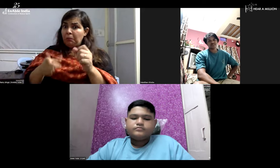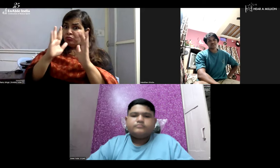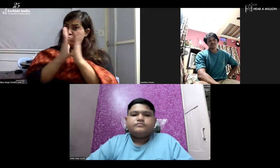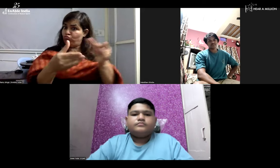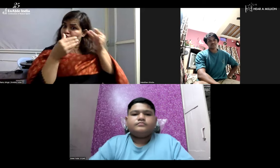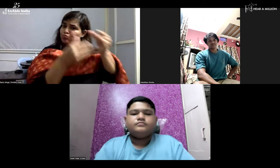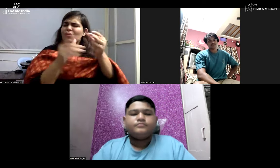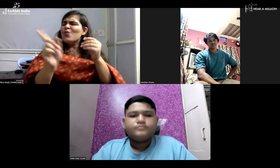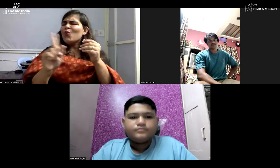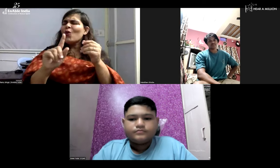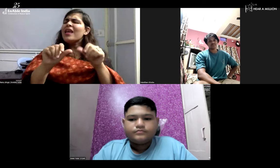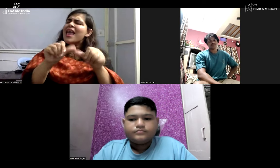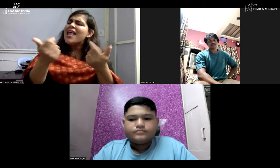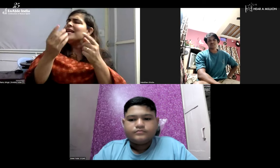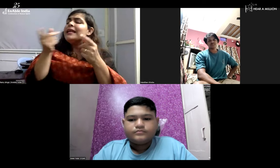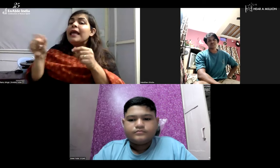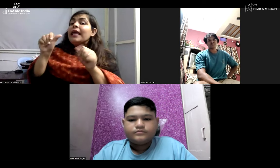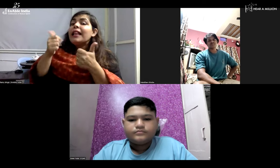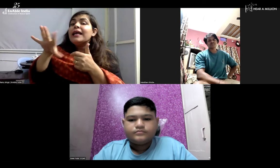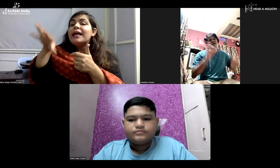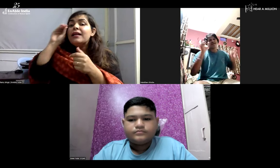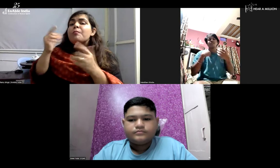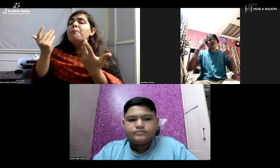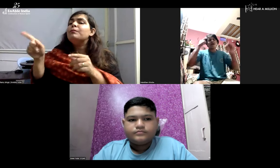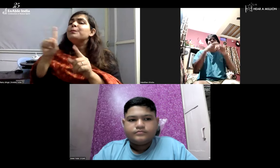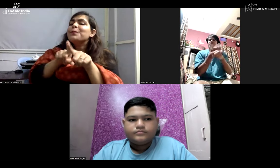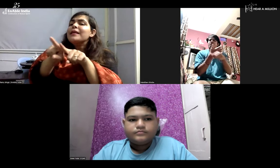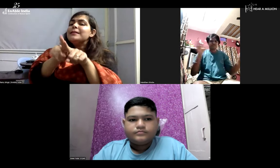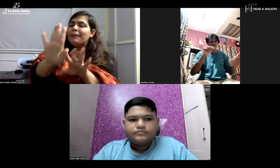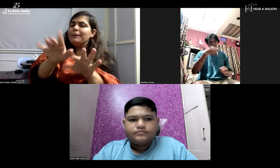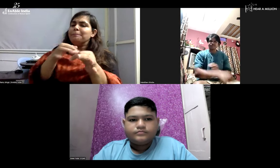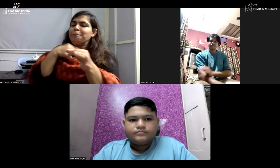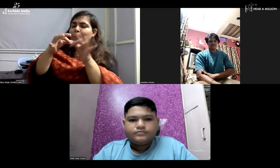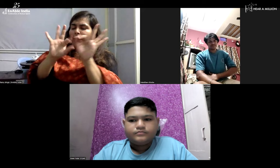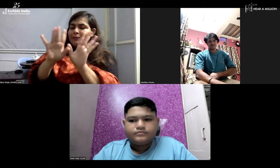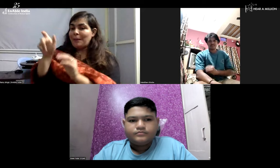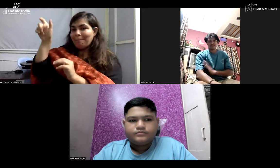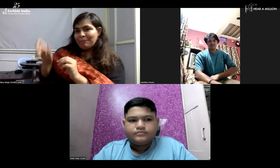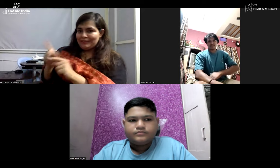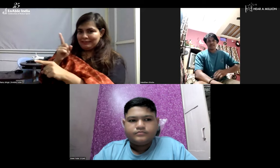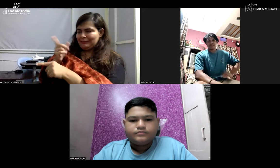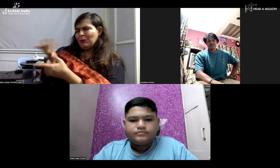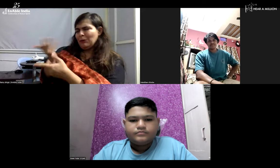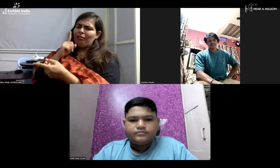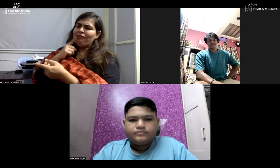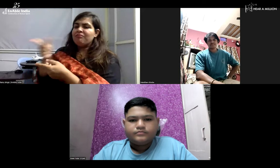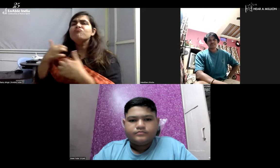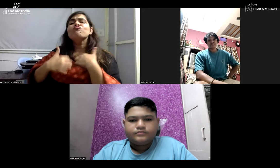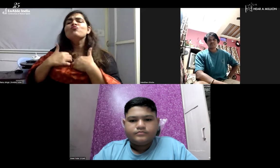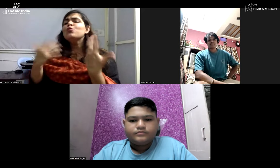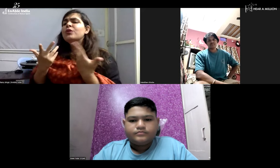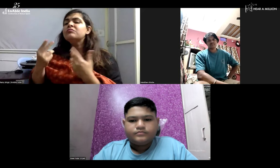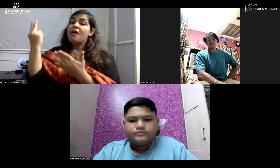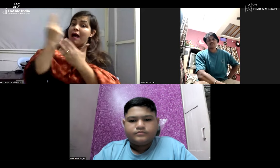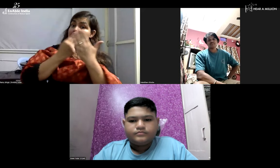timetable. But other children, they are not benefiting. They are just always focused on enjoying. We are in the same school, but they